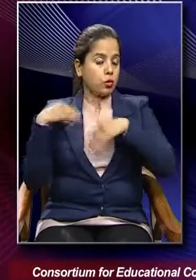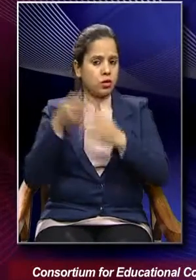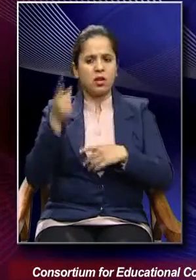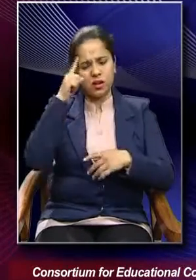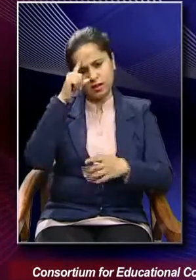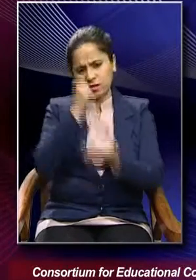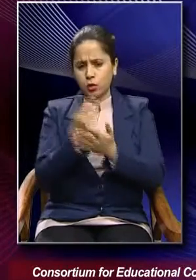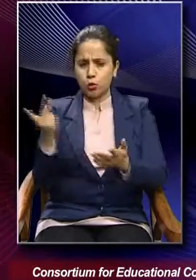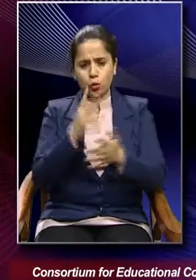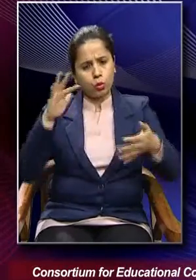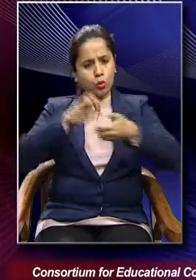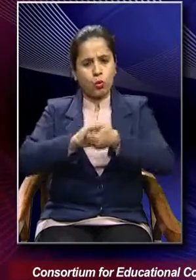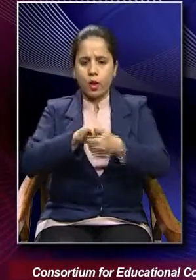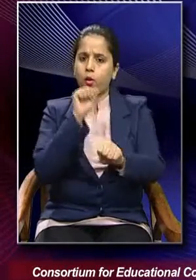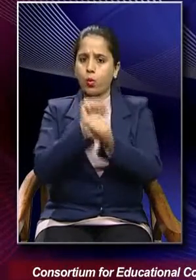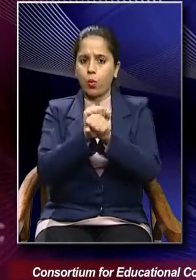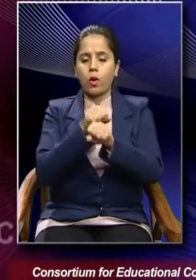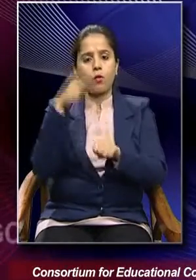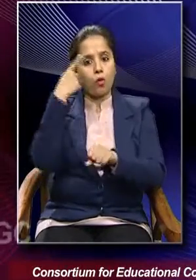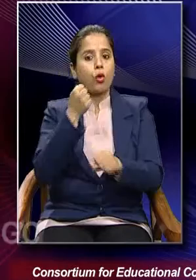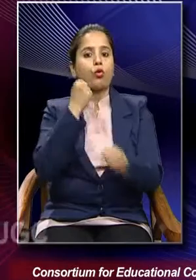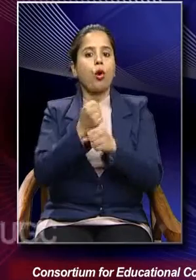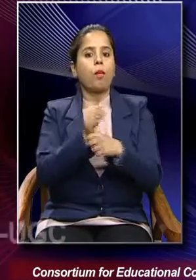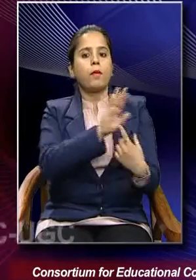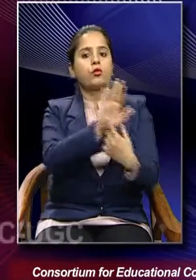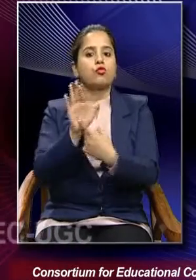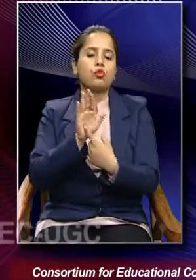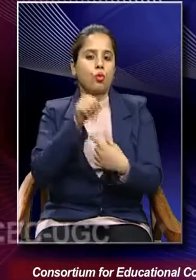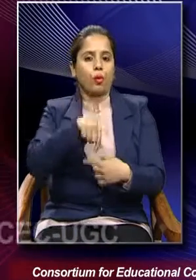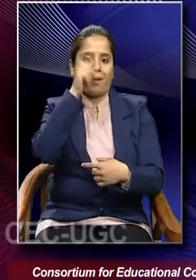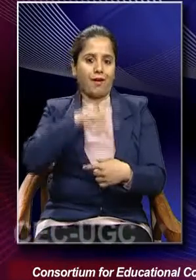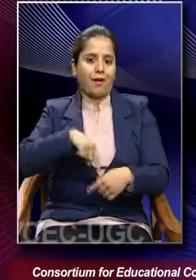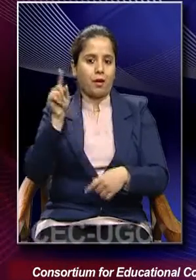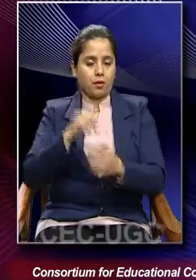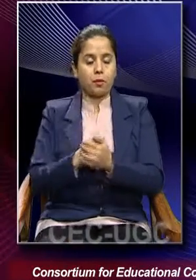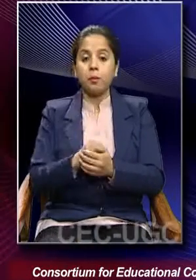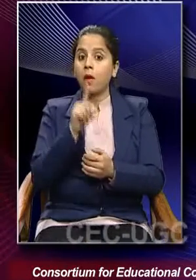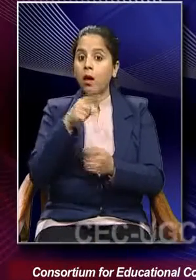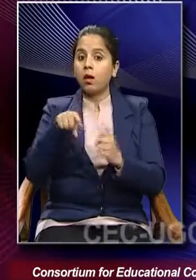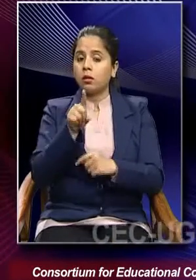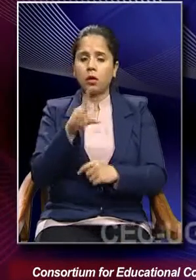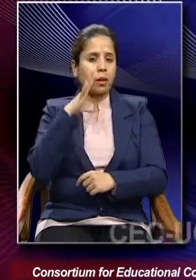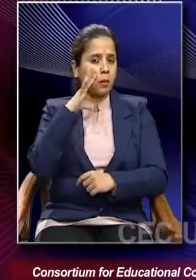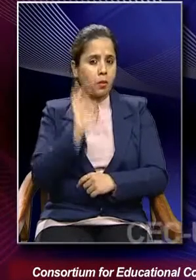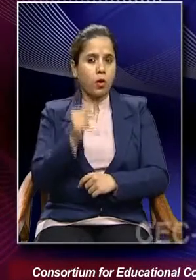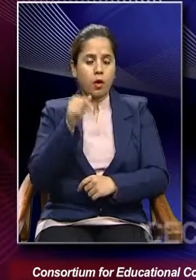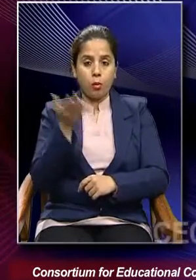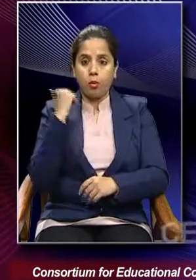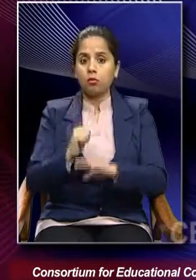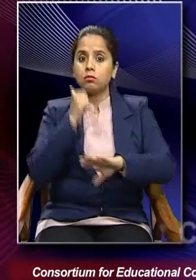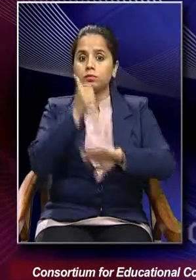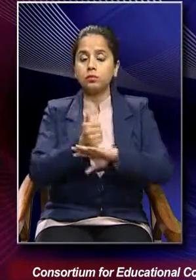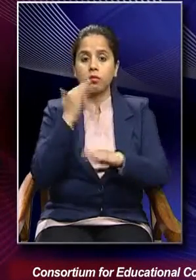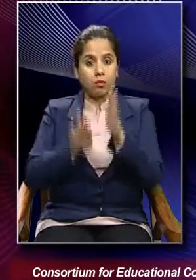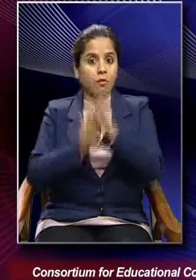together for representative government in the country. Now, a very important development that